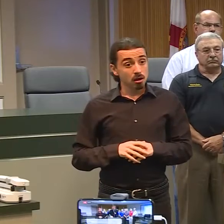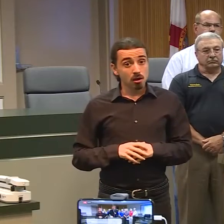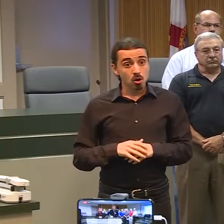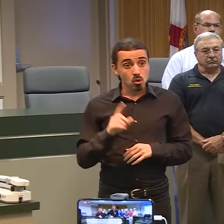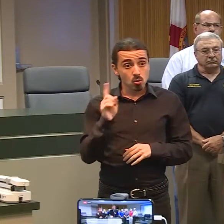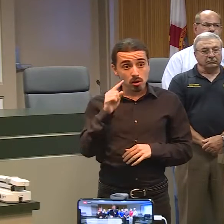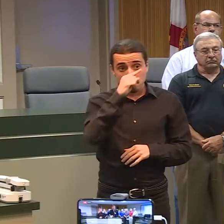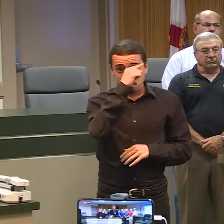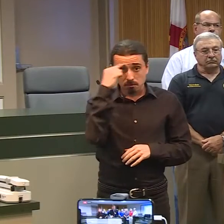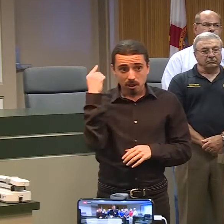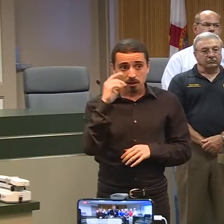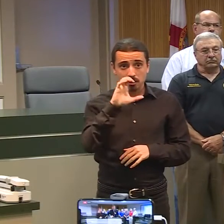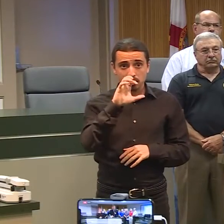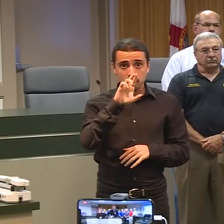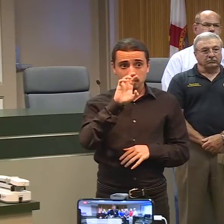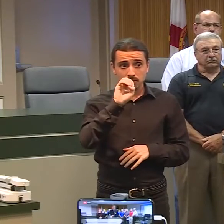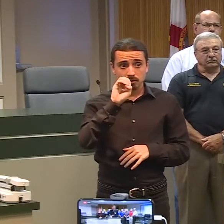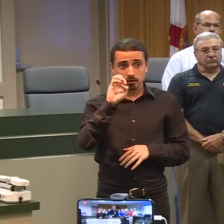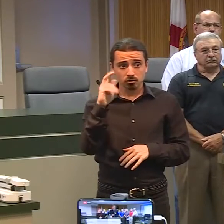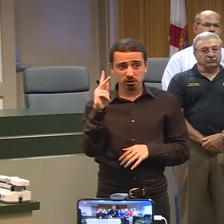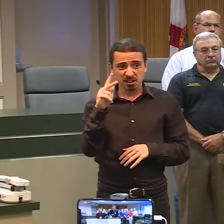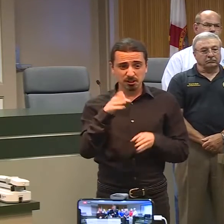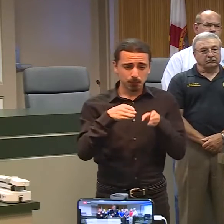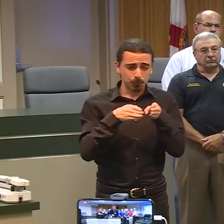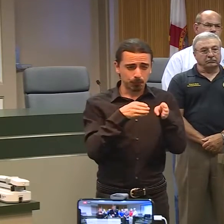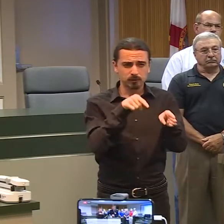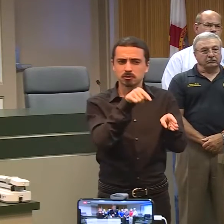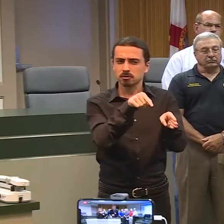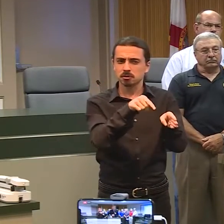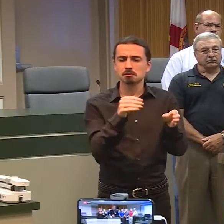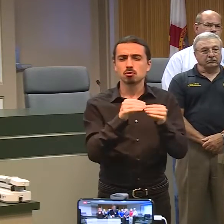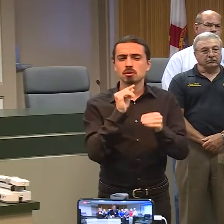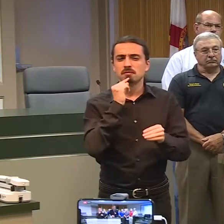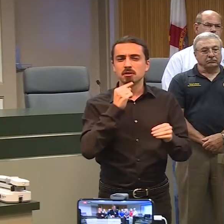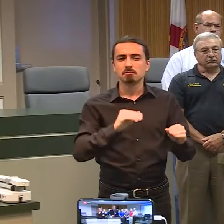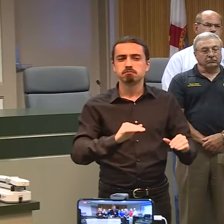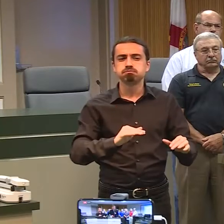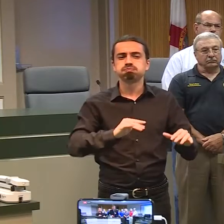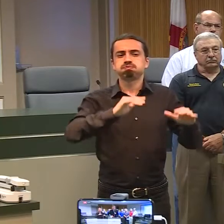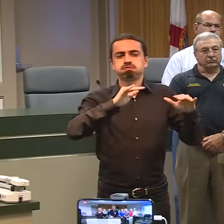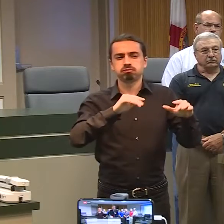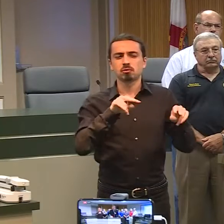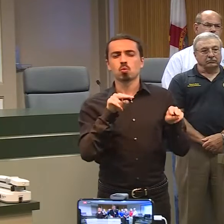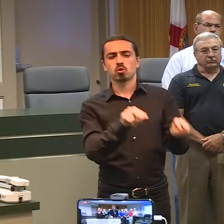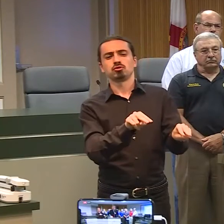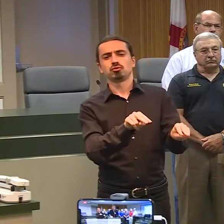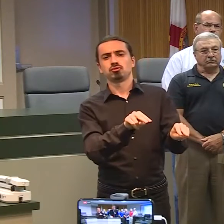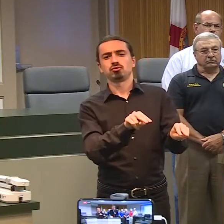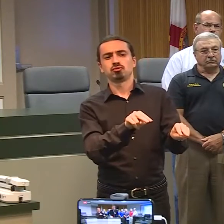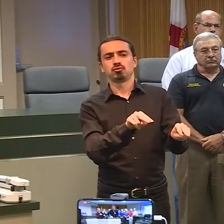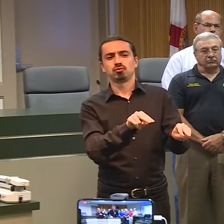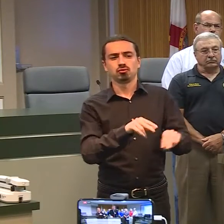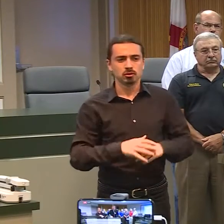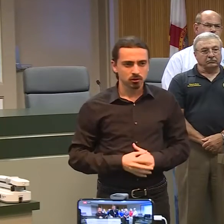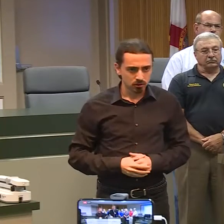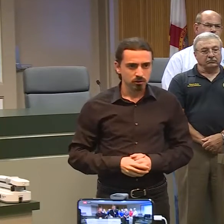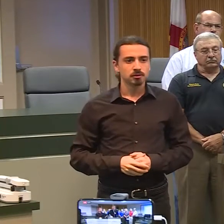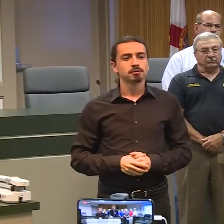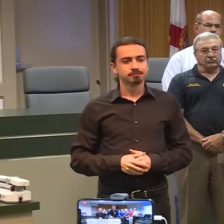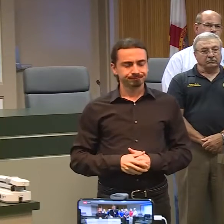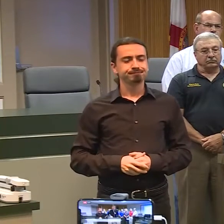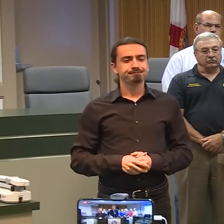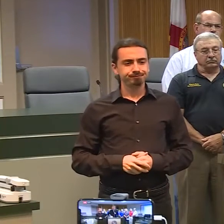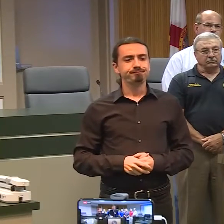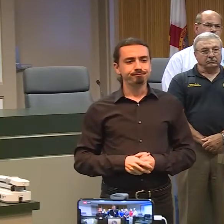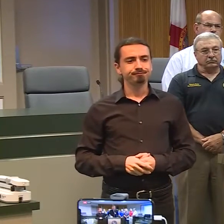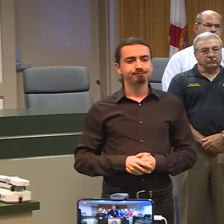areas along the river, Williams Park, along the river, those little inlets, those are what we're going to see inundation. We're already